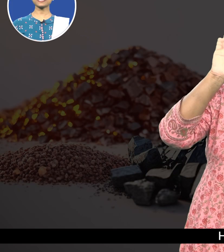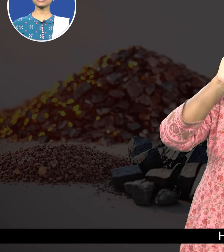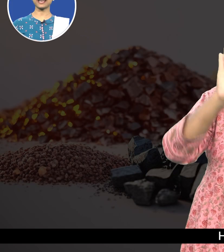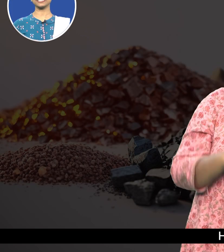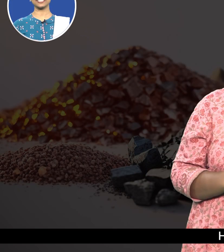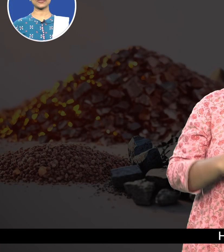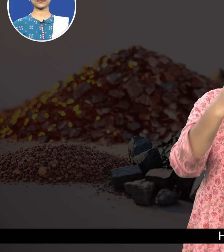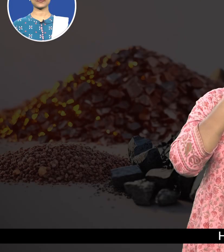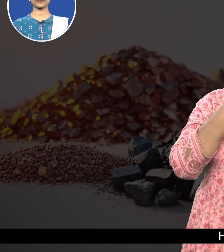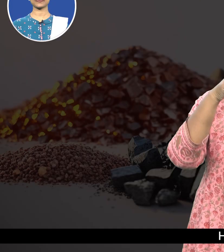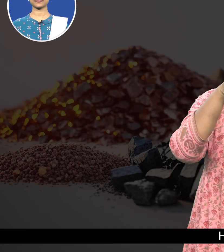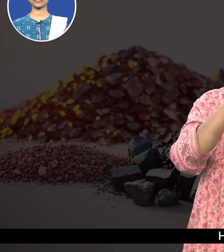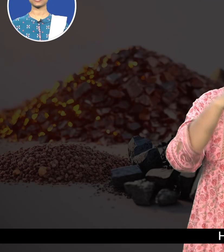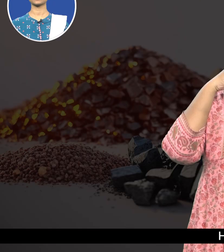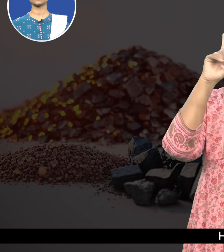This is Anila.